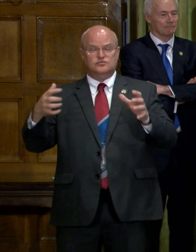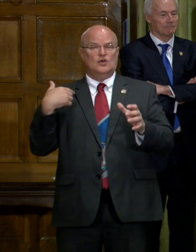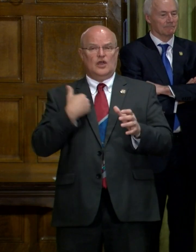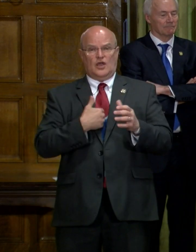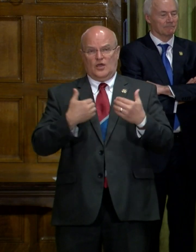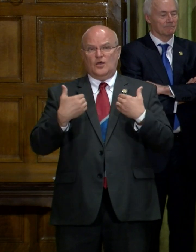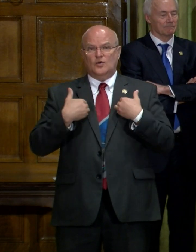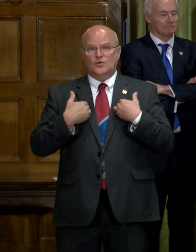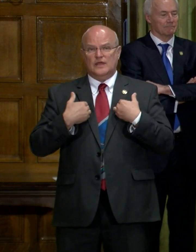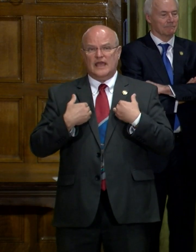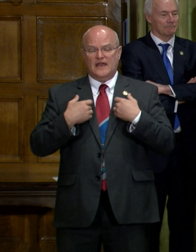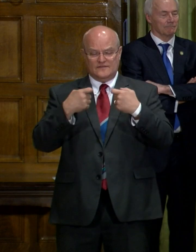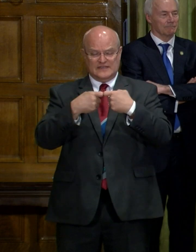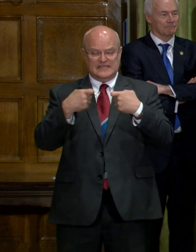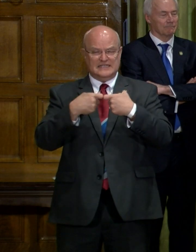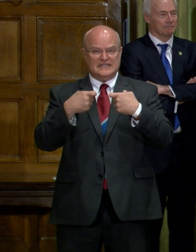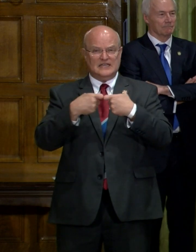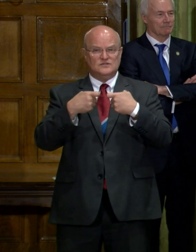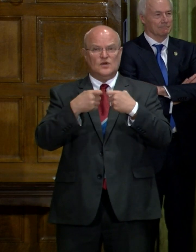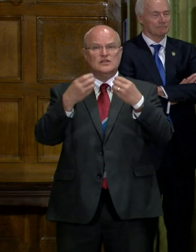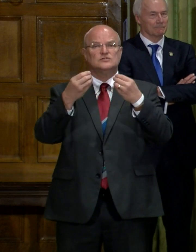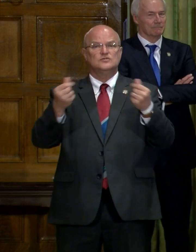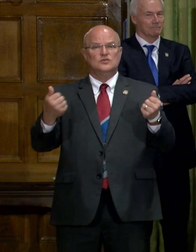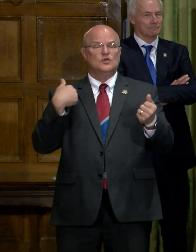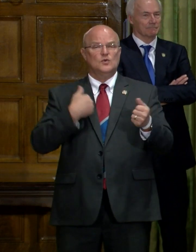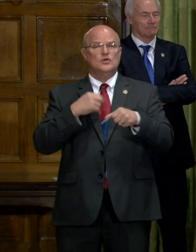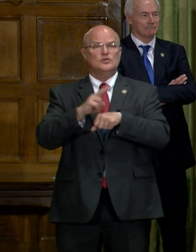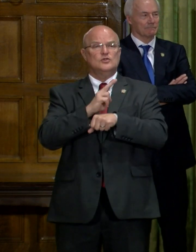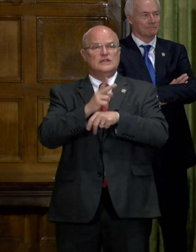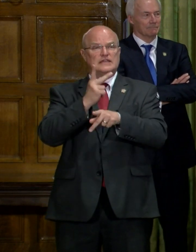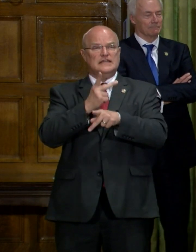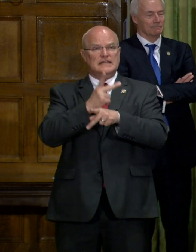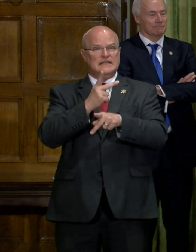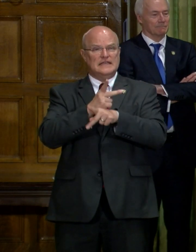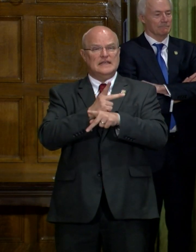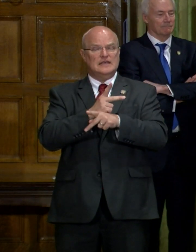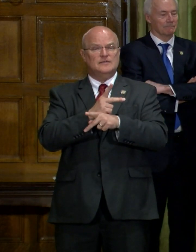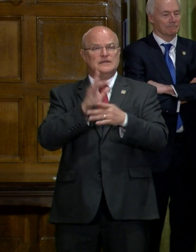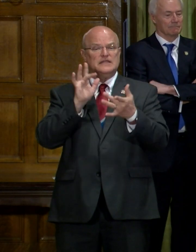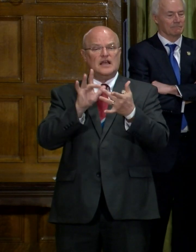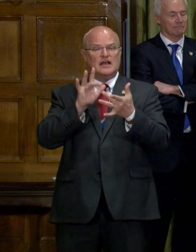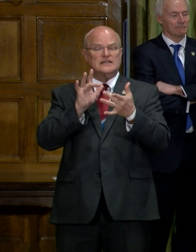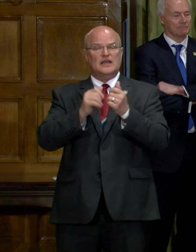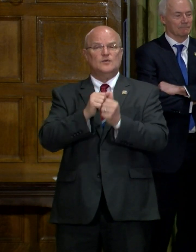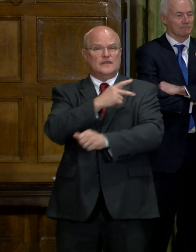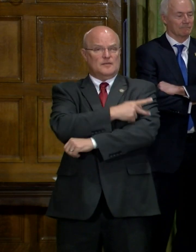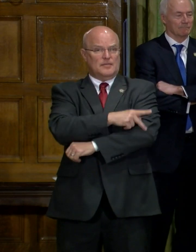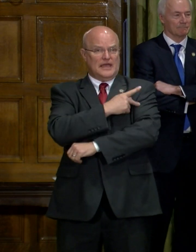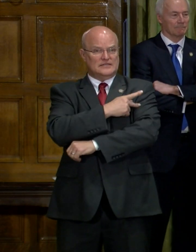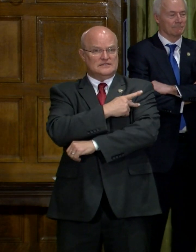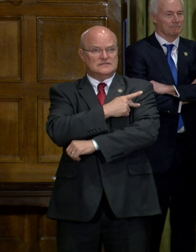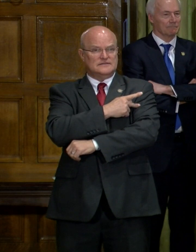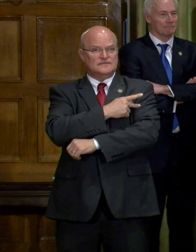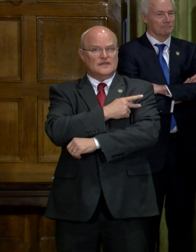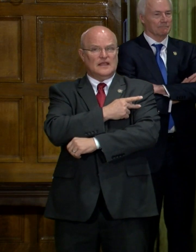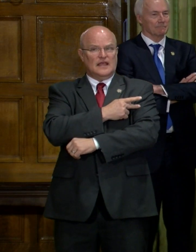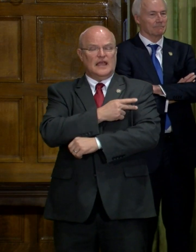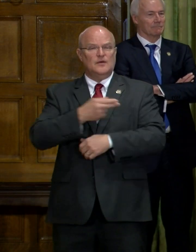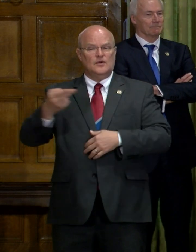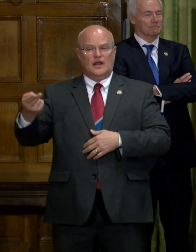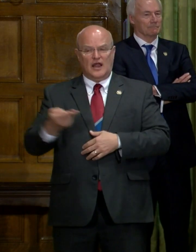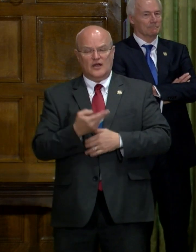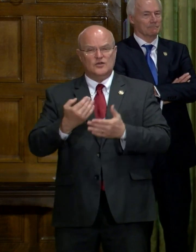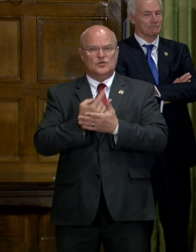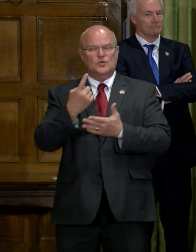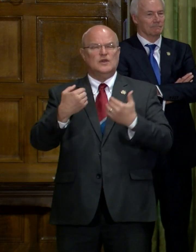have an electronic solution that we are using to keep in touch with these patients. We're bringing on a